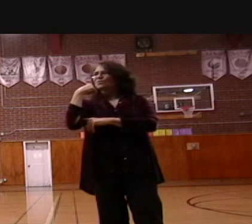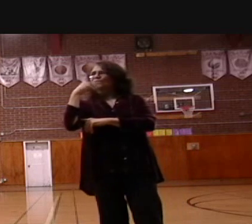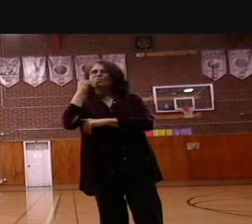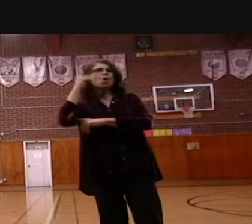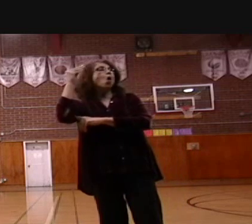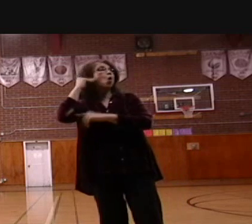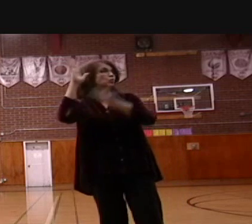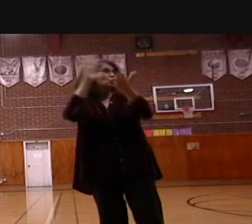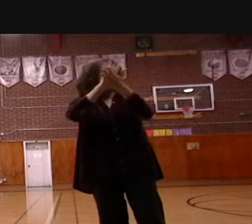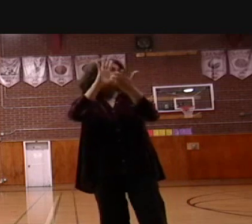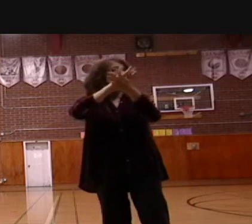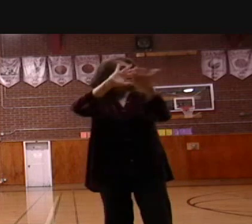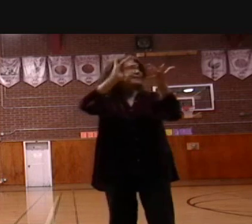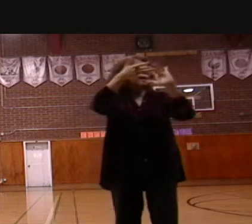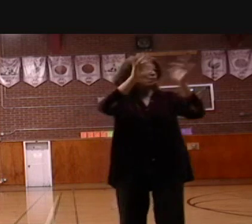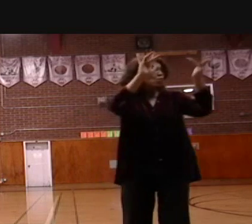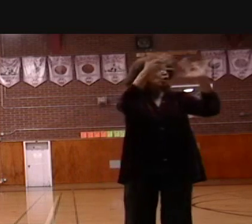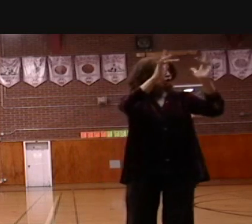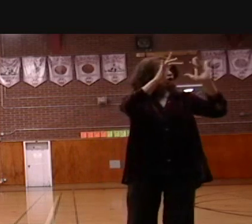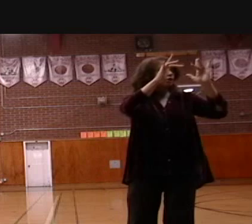Homeschool? Homeschool Network Expo.